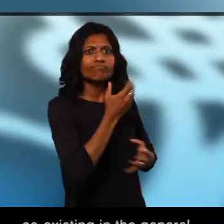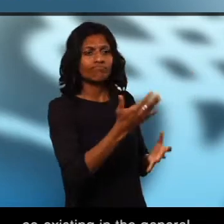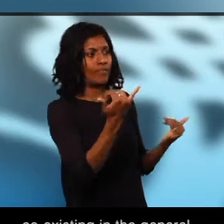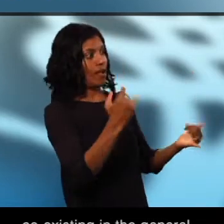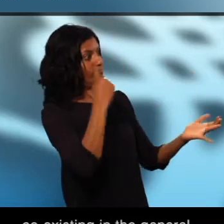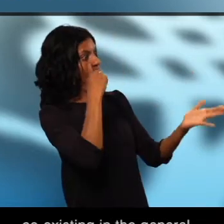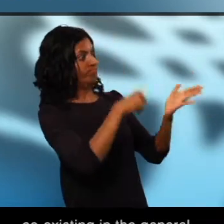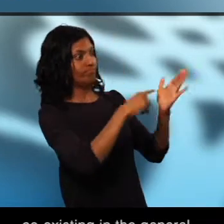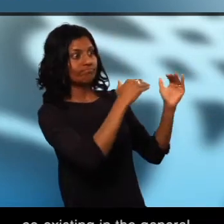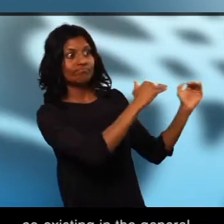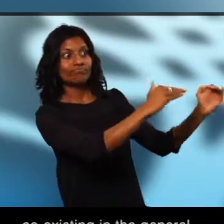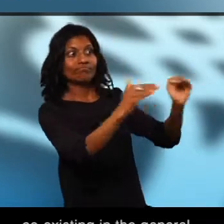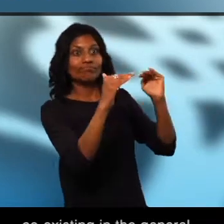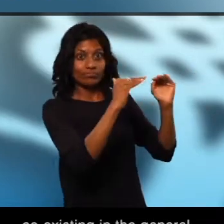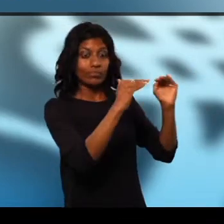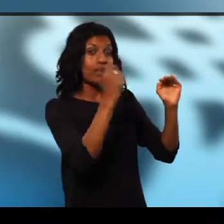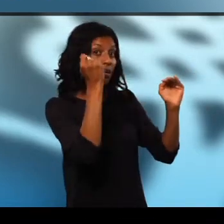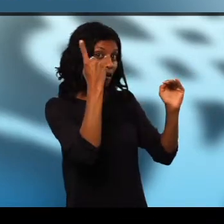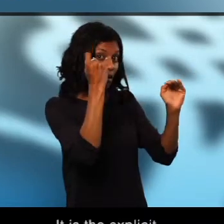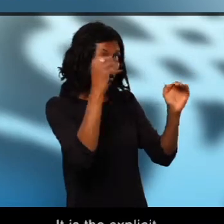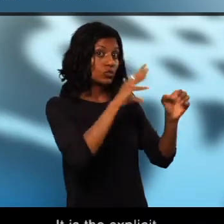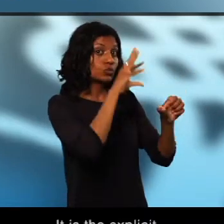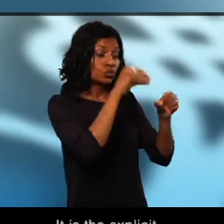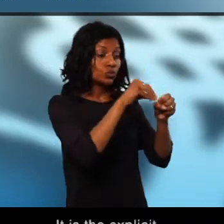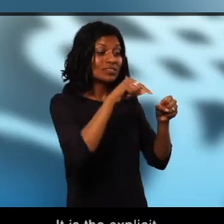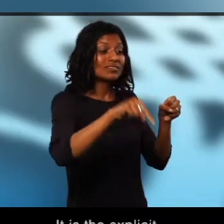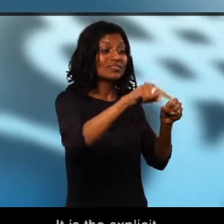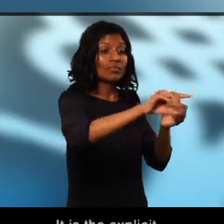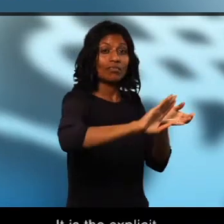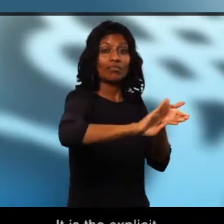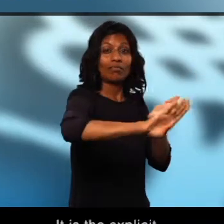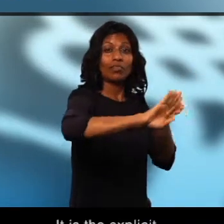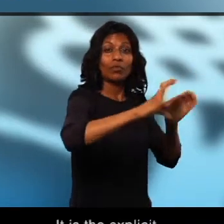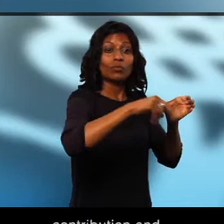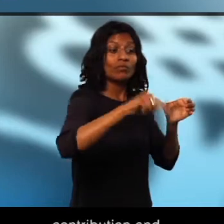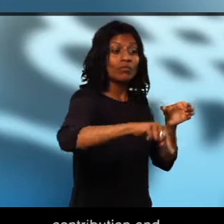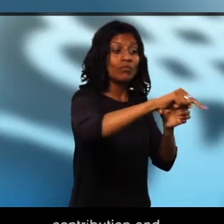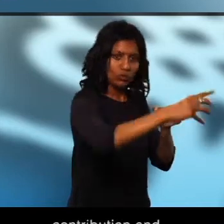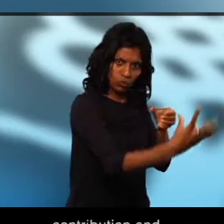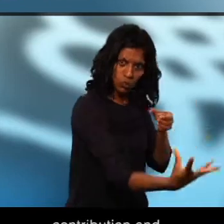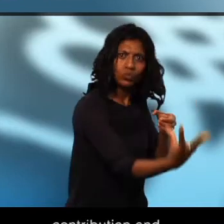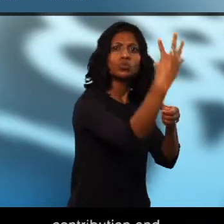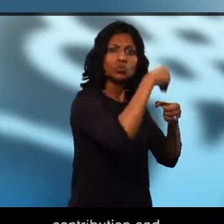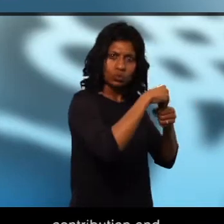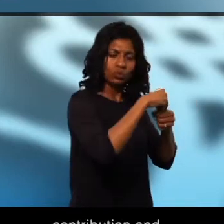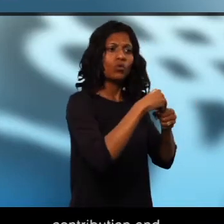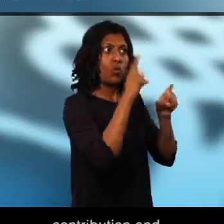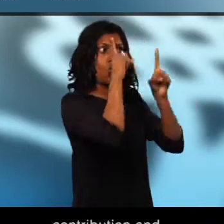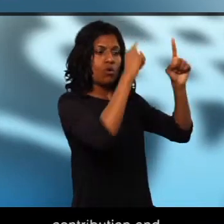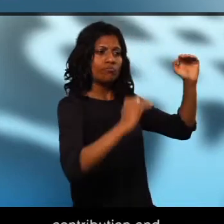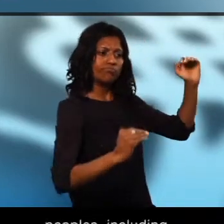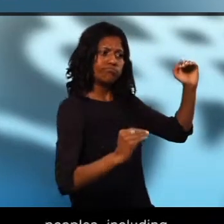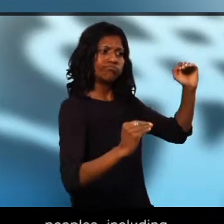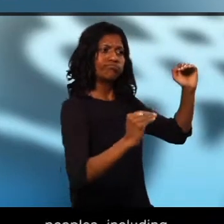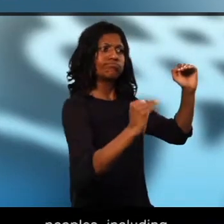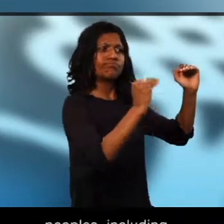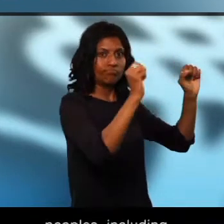general culture of a society. It is the explicit recognition that the contribution and participation of all peoples,